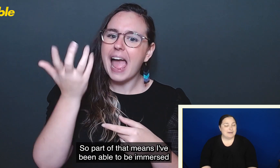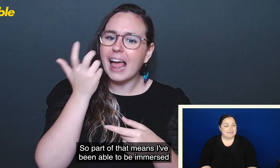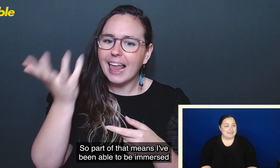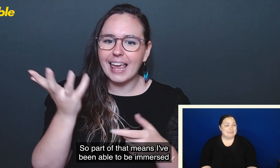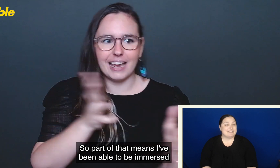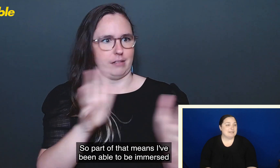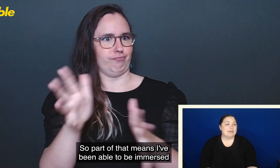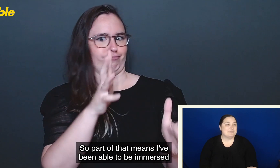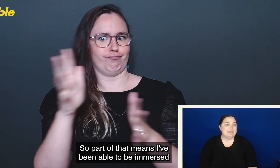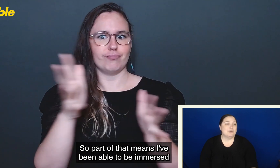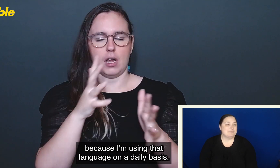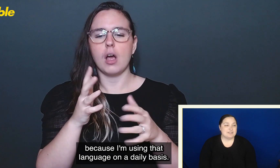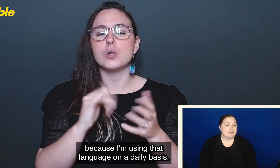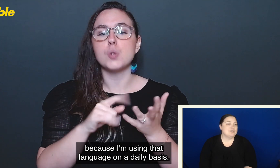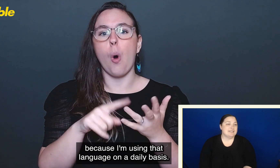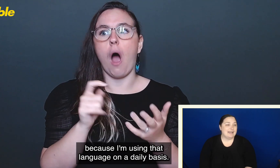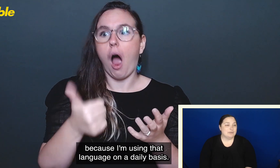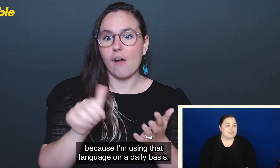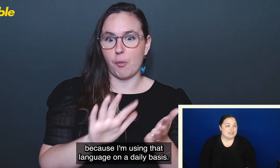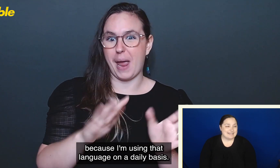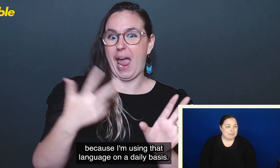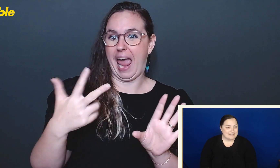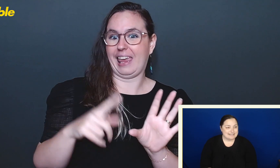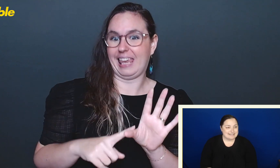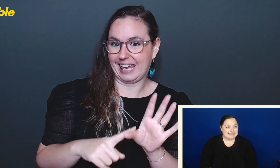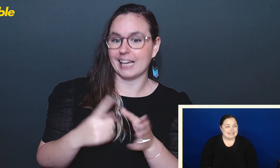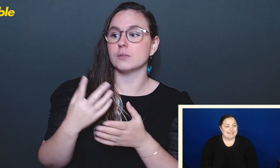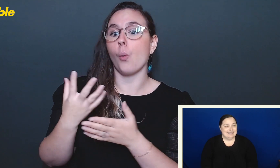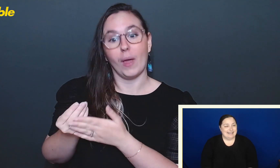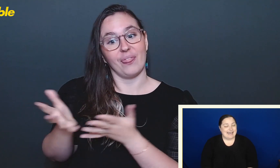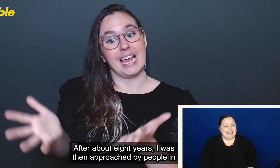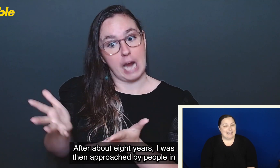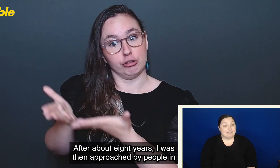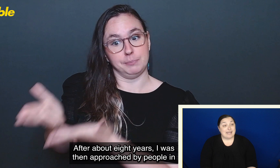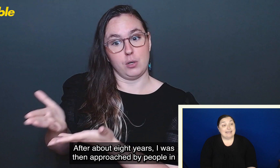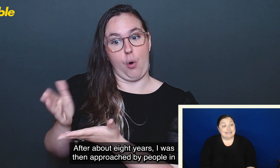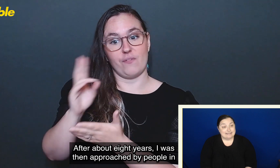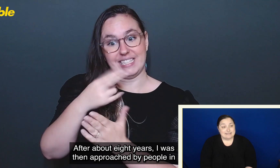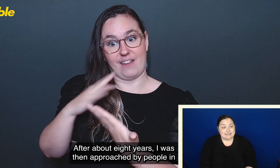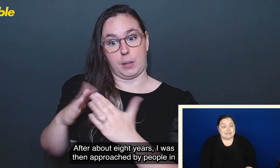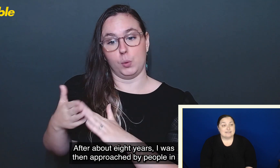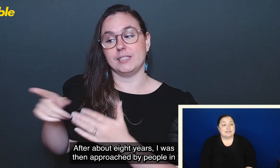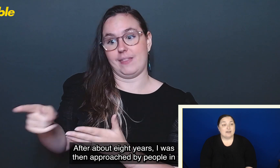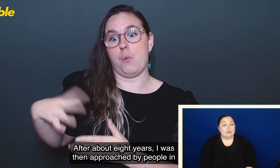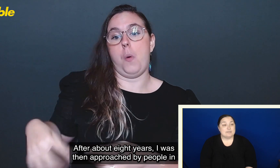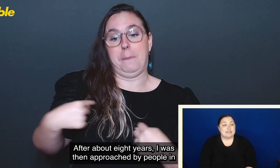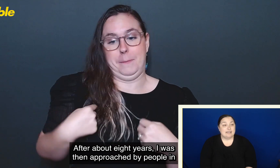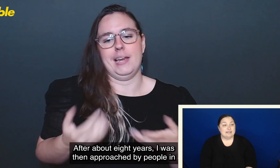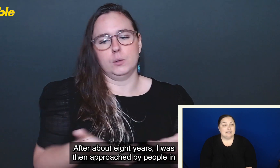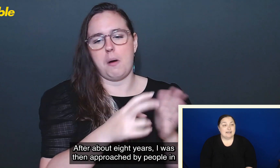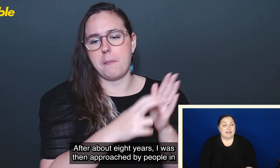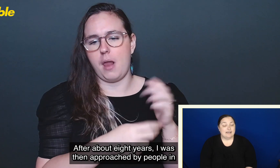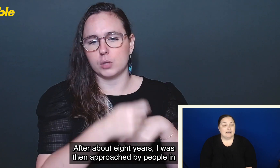So part of that means I've been able to be immersed because I'm using that language on a daily basis. After about 8 years, I